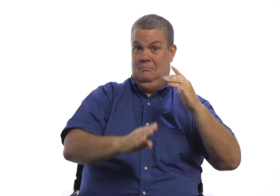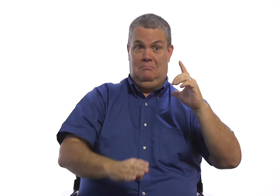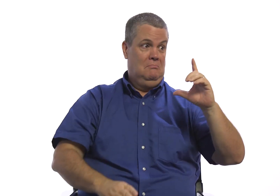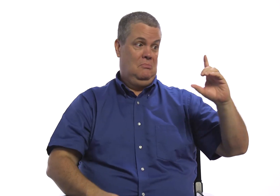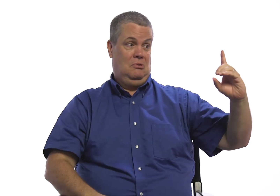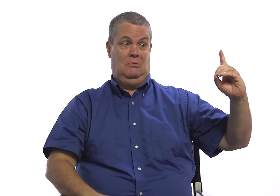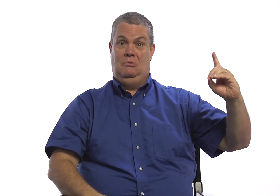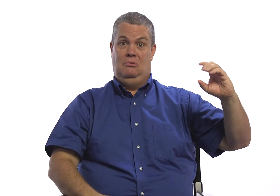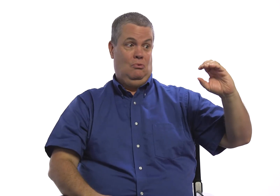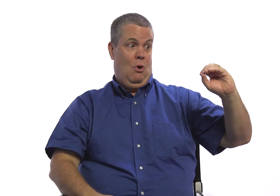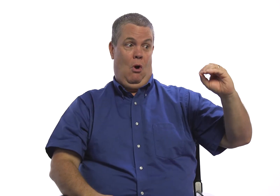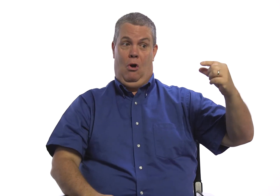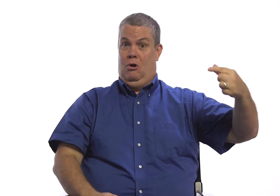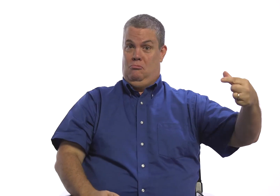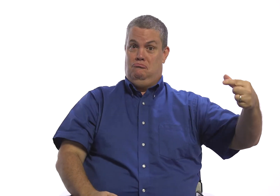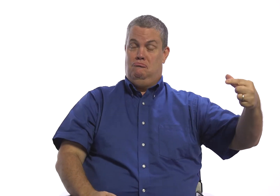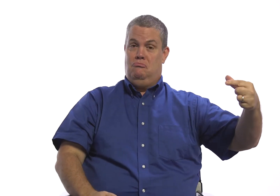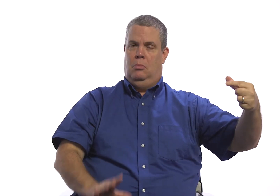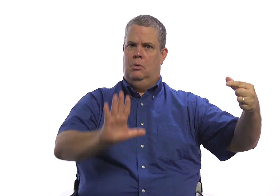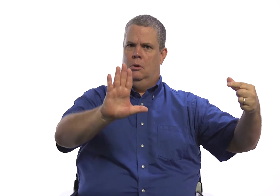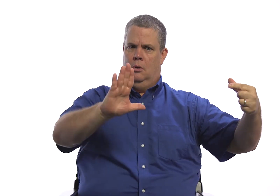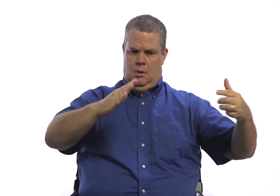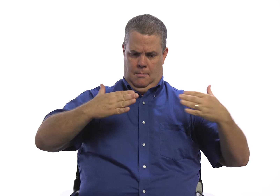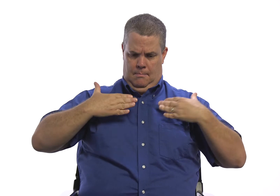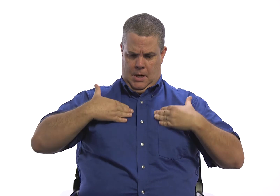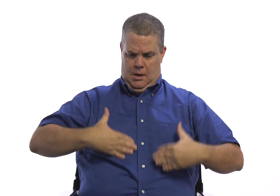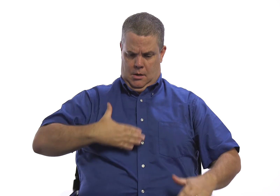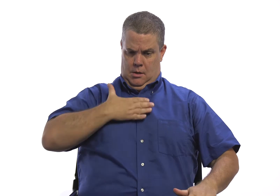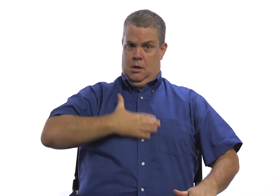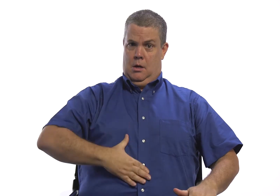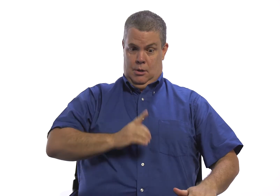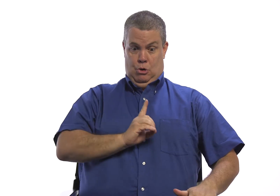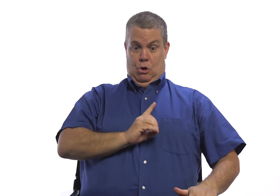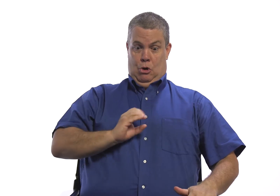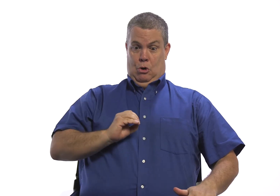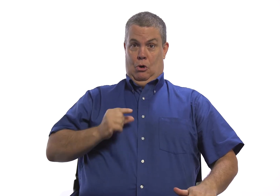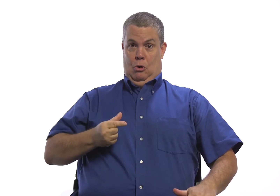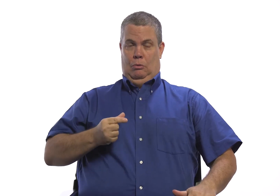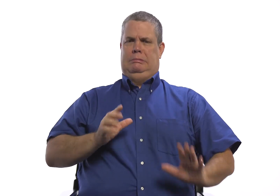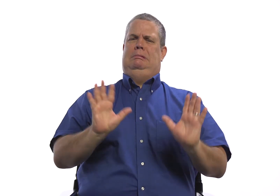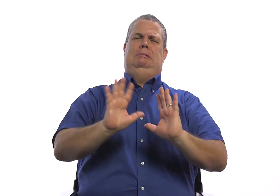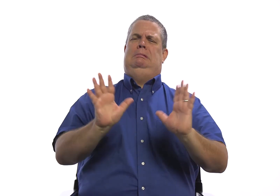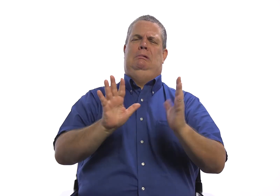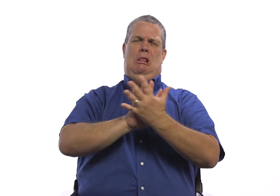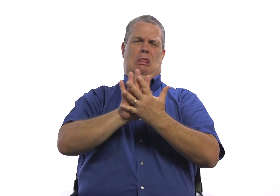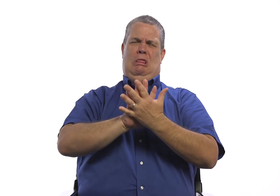like DOG. Or if you're left-handed, you can use your left hand to finger spell. But don't